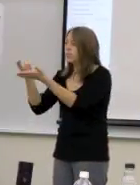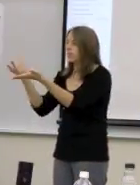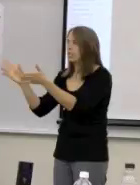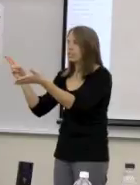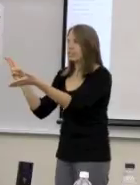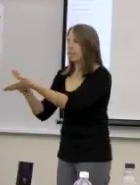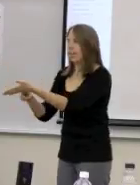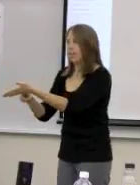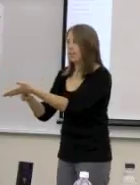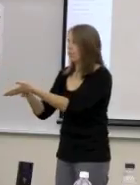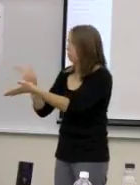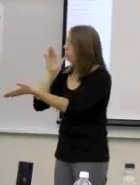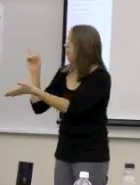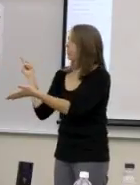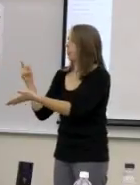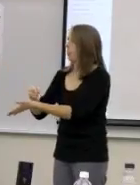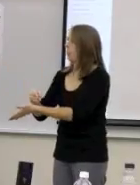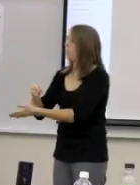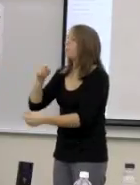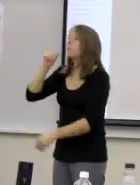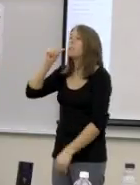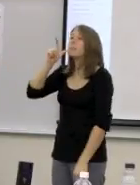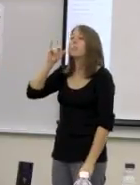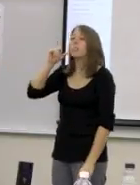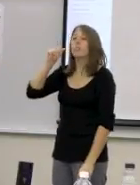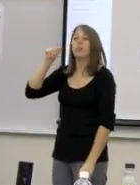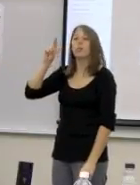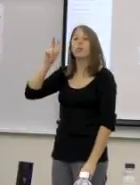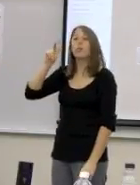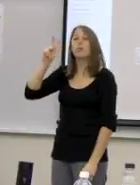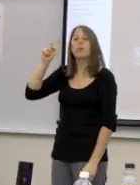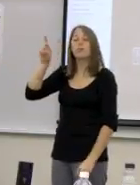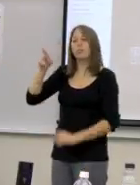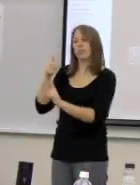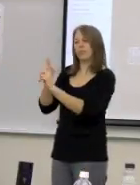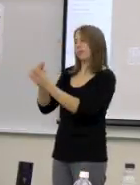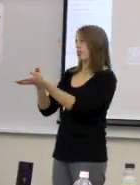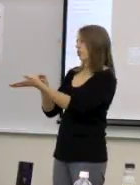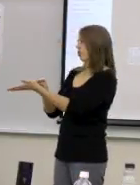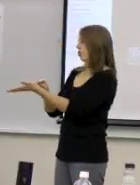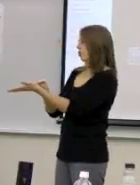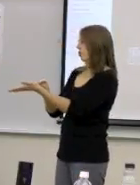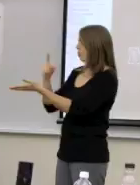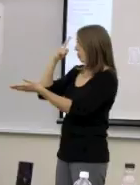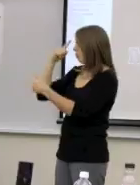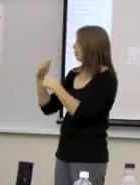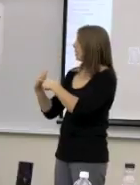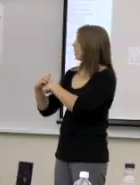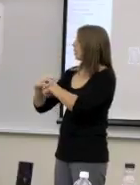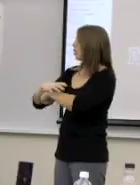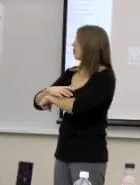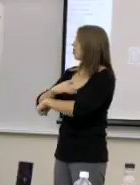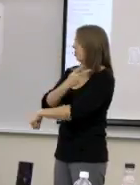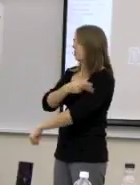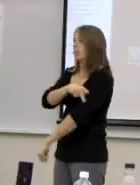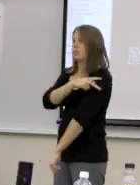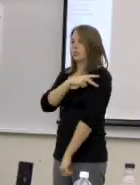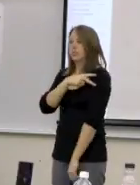this. Alicia Rucker, she's a nurse, and she's a nurse for cancer patients. But she does an